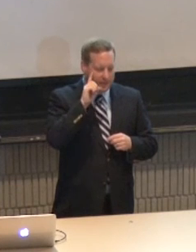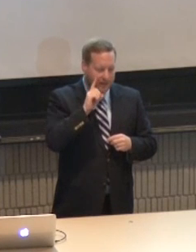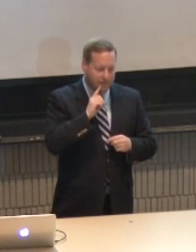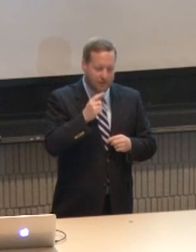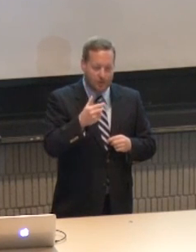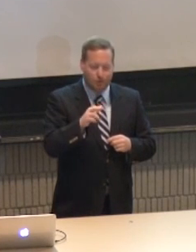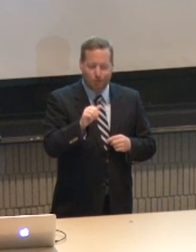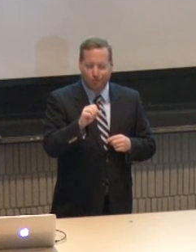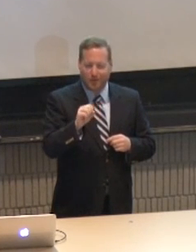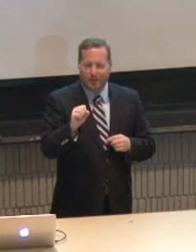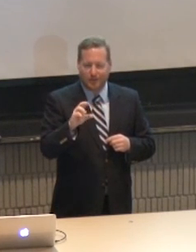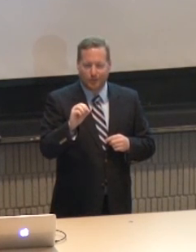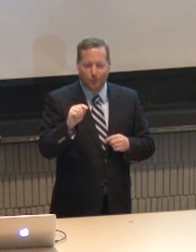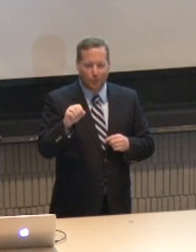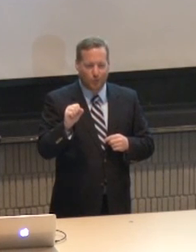new website,